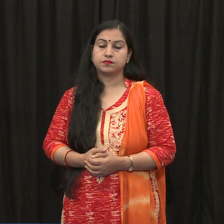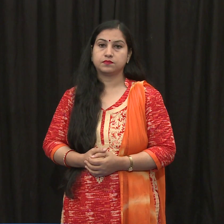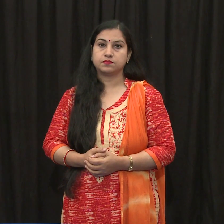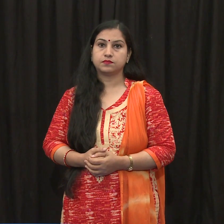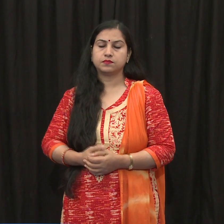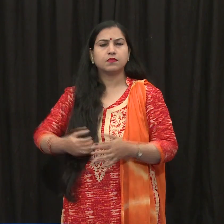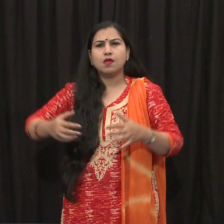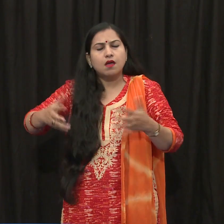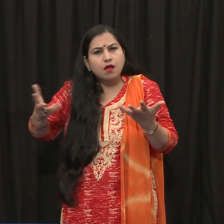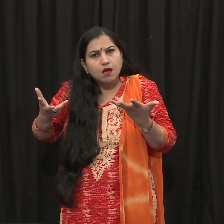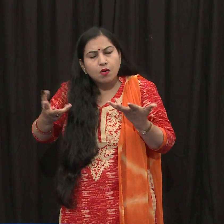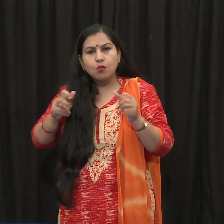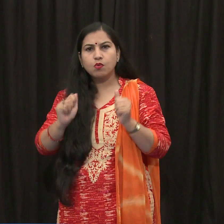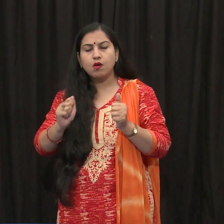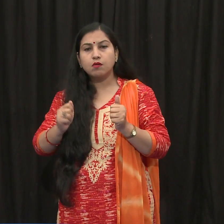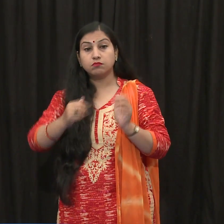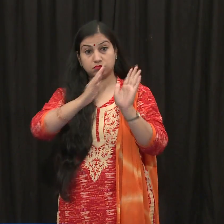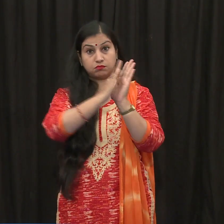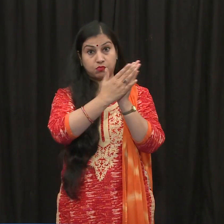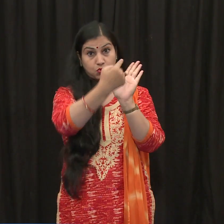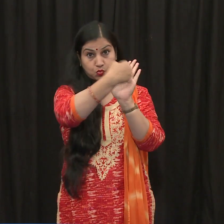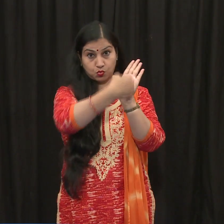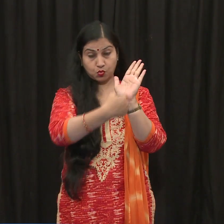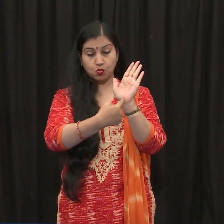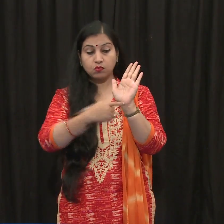work as per the provision of the Constitution.